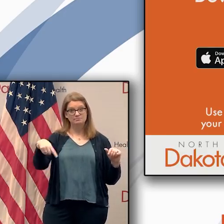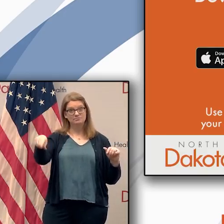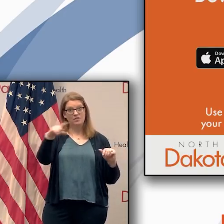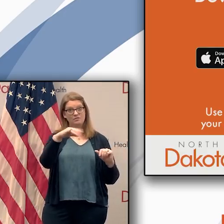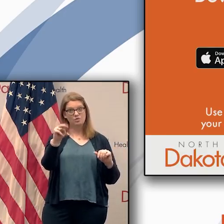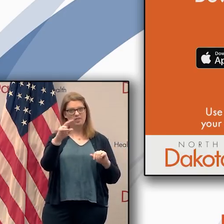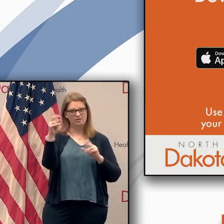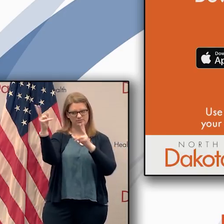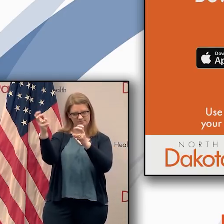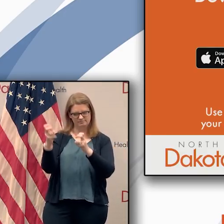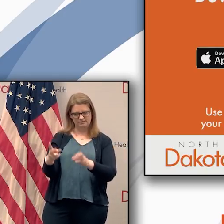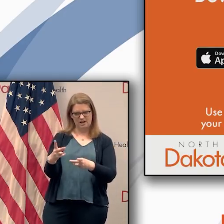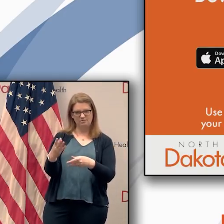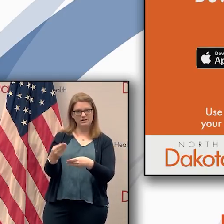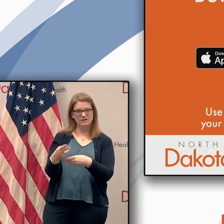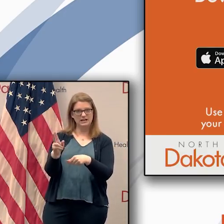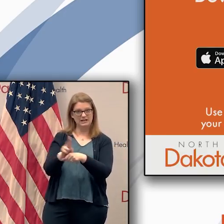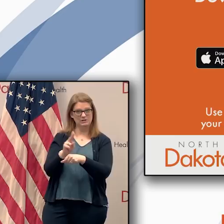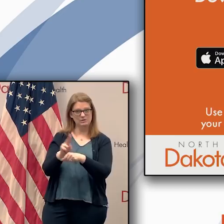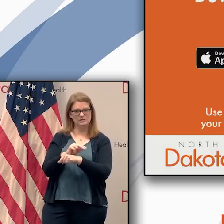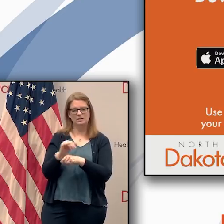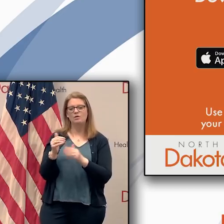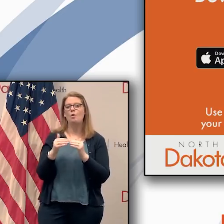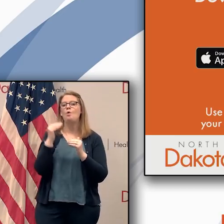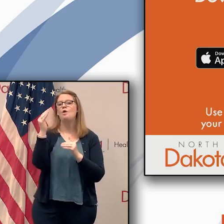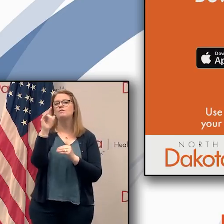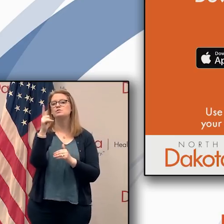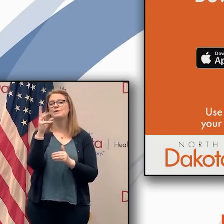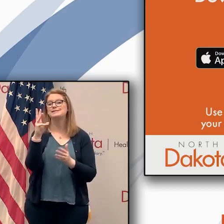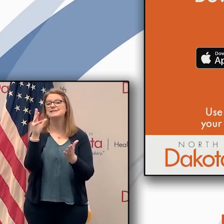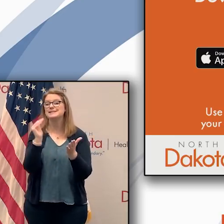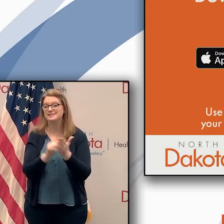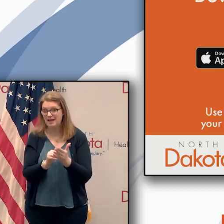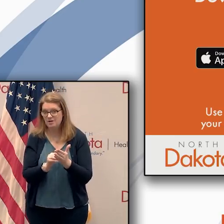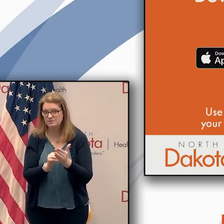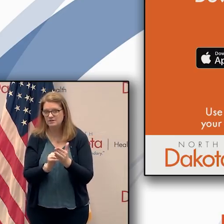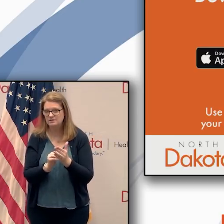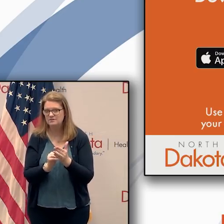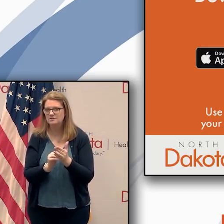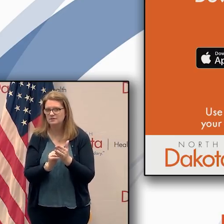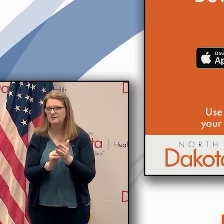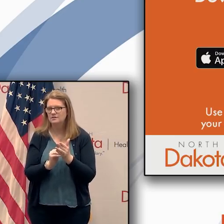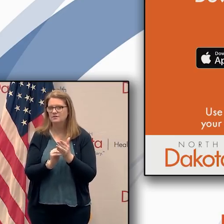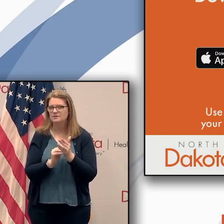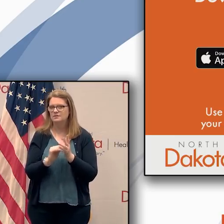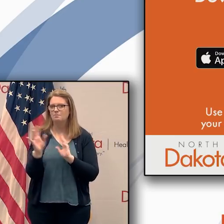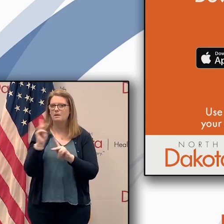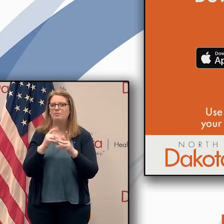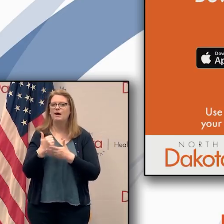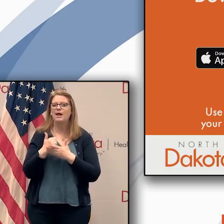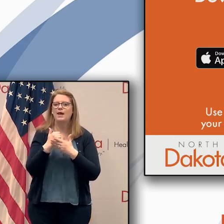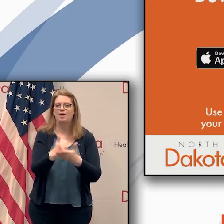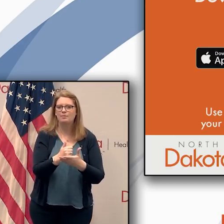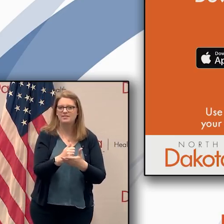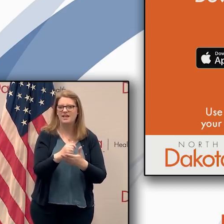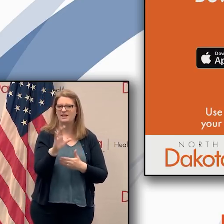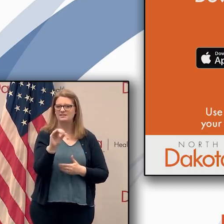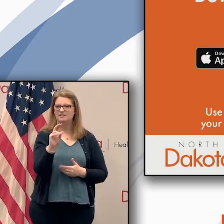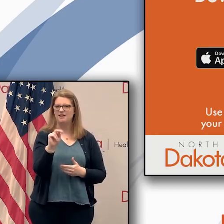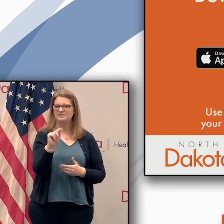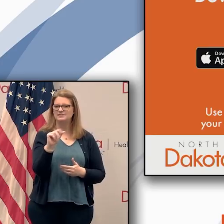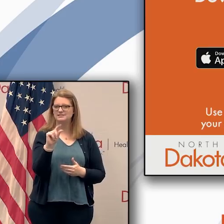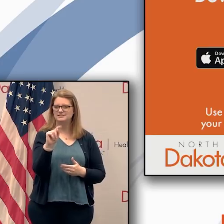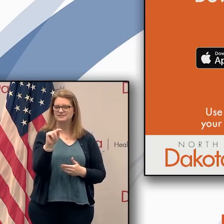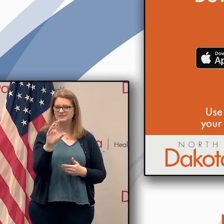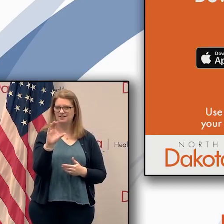already downloaded it. Over 26,000 total users are helping to make contact tracing more effective and more efficient